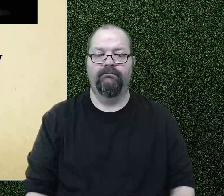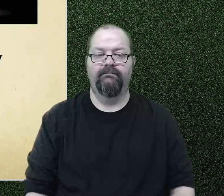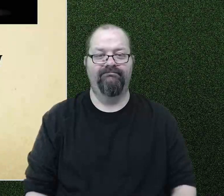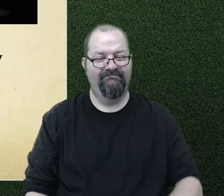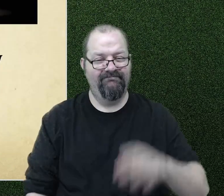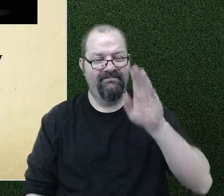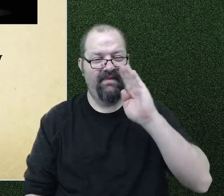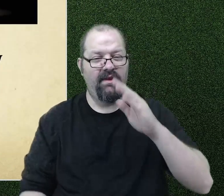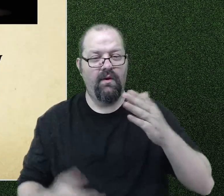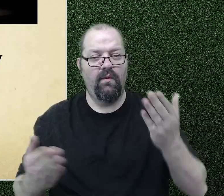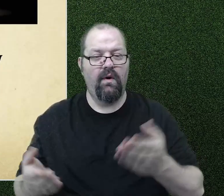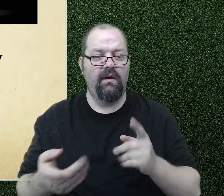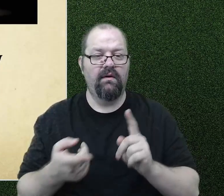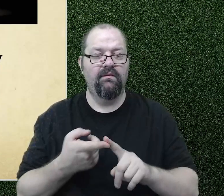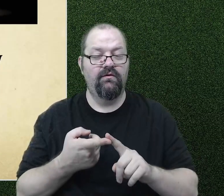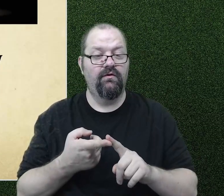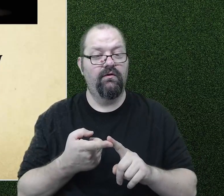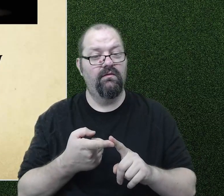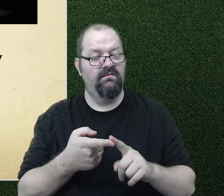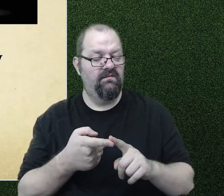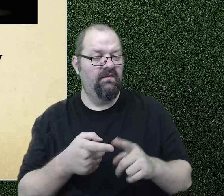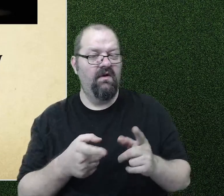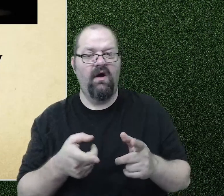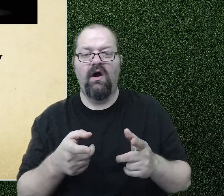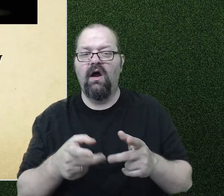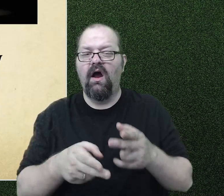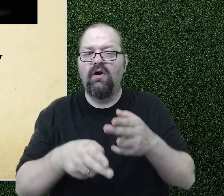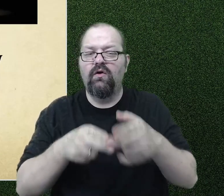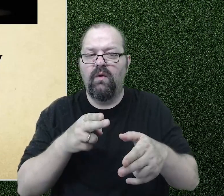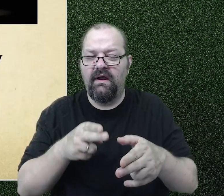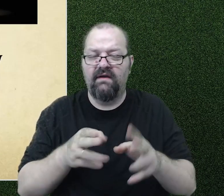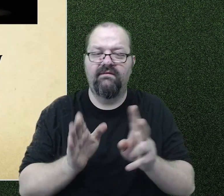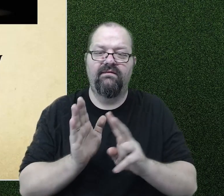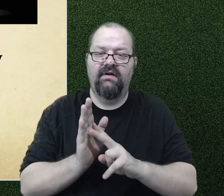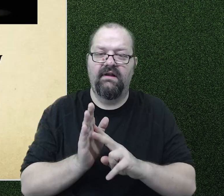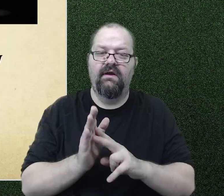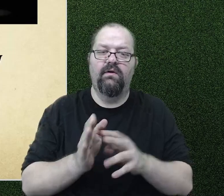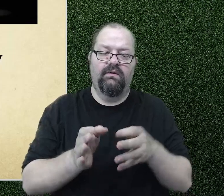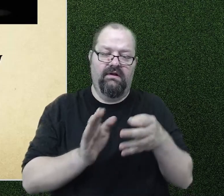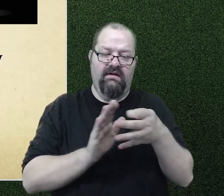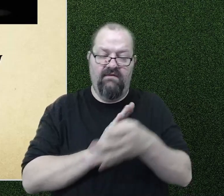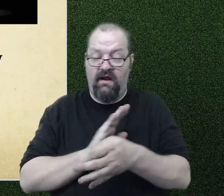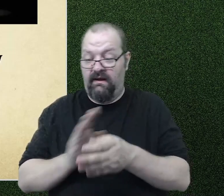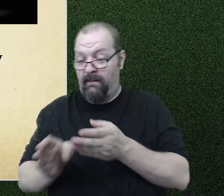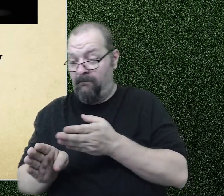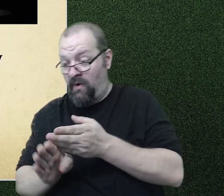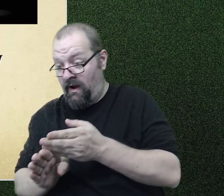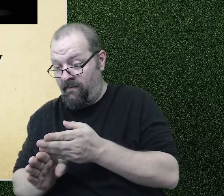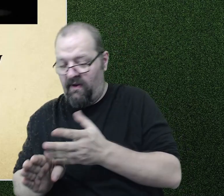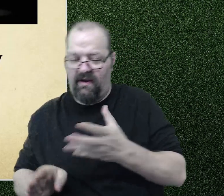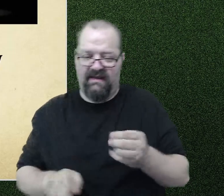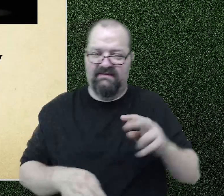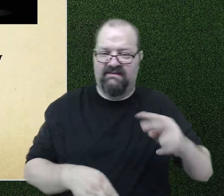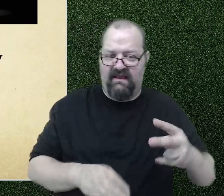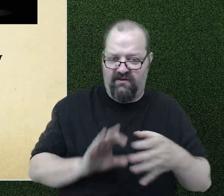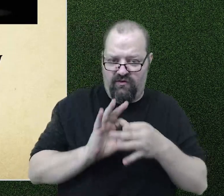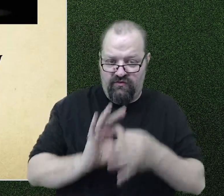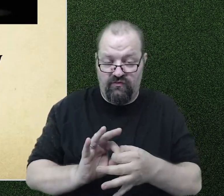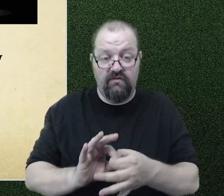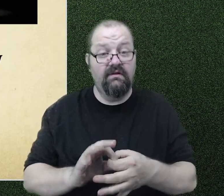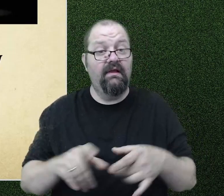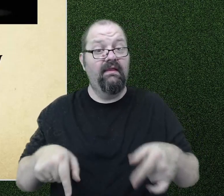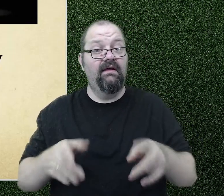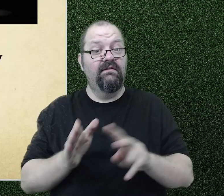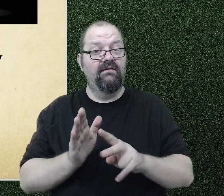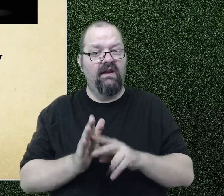Hi, welcome to a quick video tutorial defining primary and secondary sources. In this video, we'll make sure you